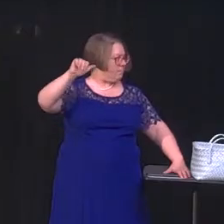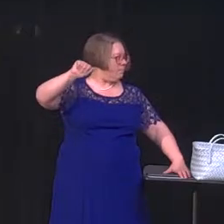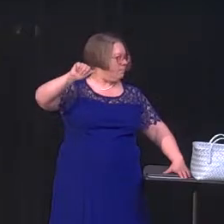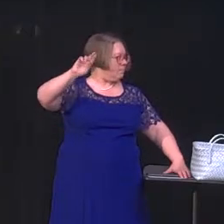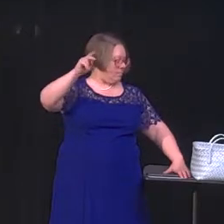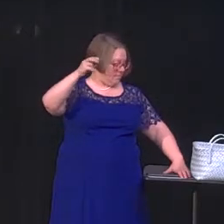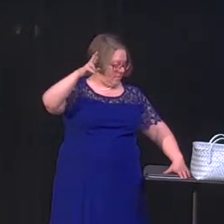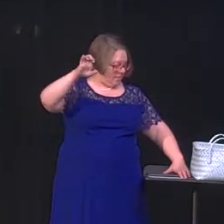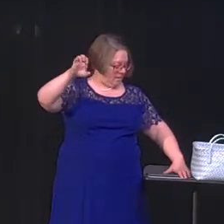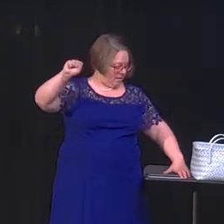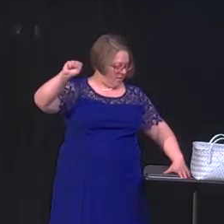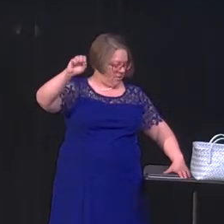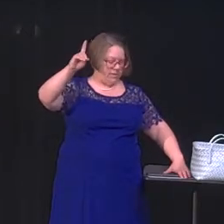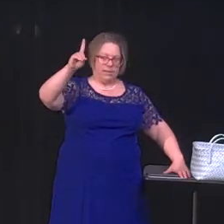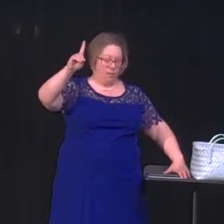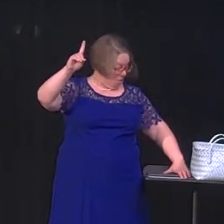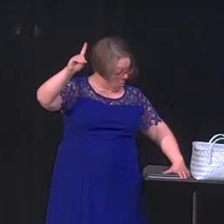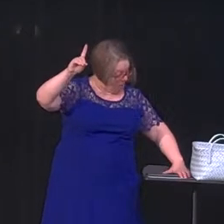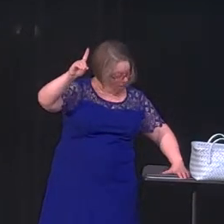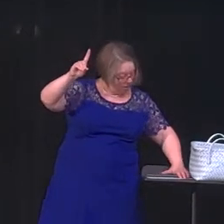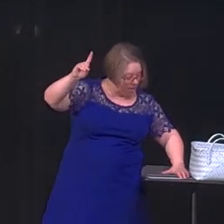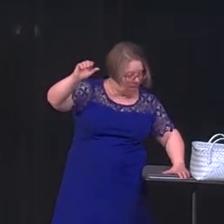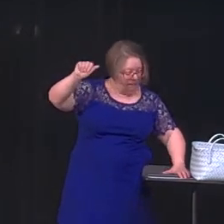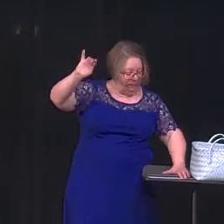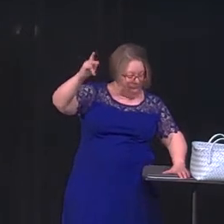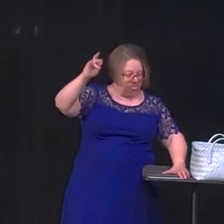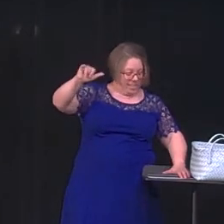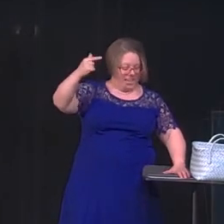Isaiah Anthony Gonzalez.